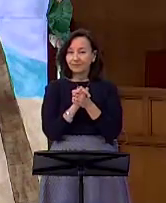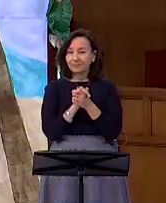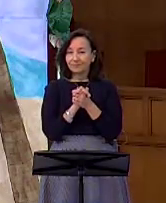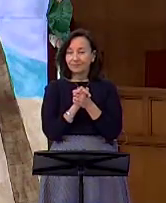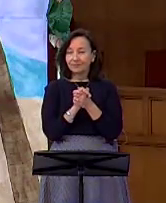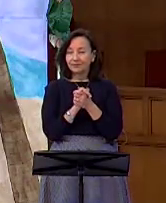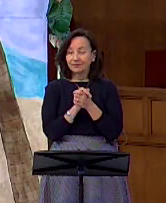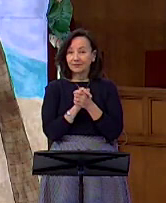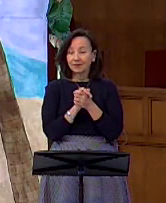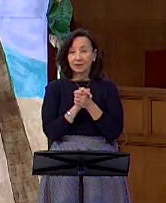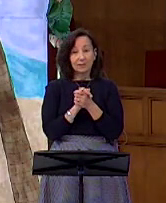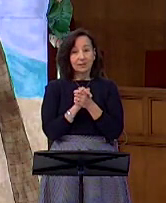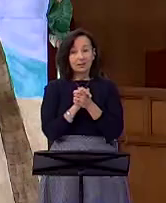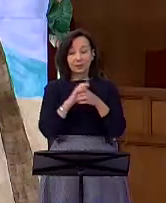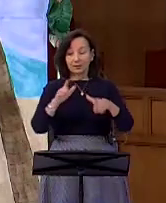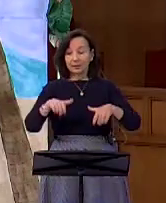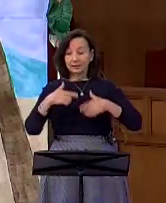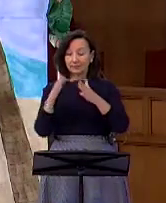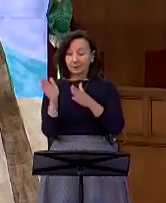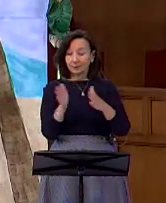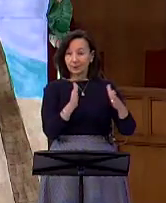Right? Are you going to walk according to the flesh?